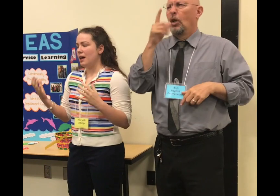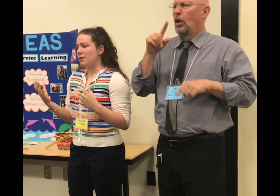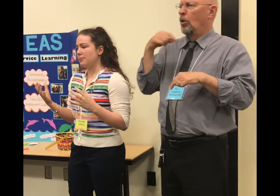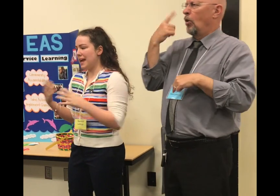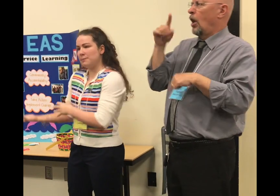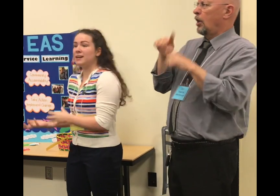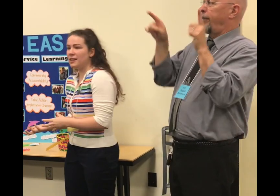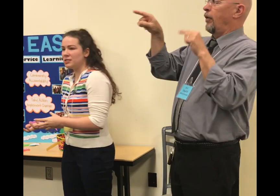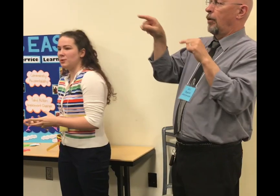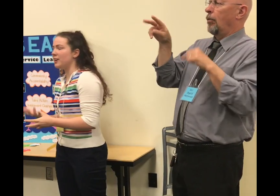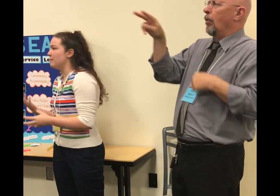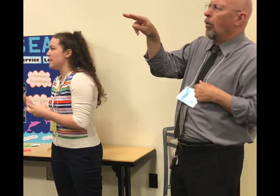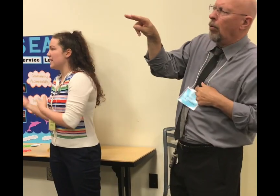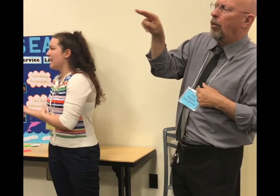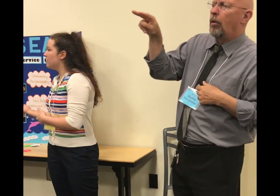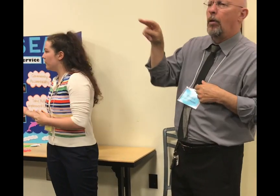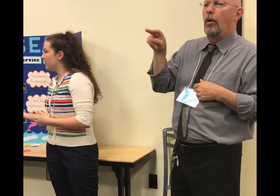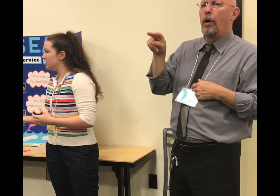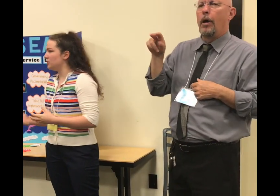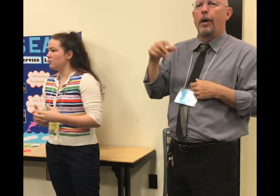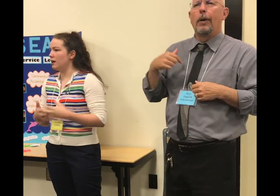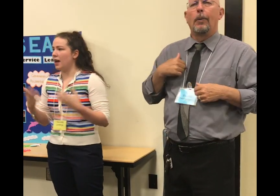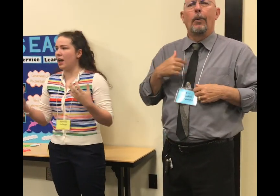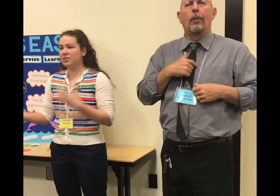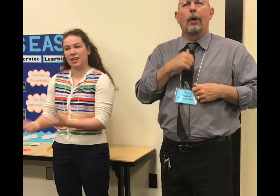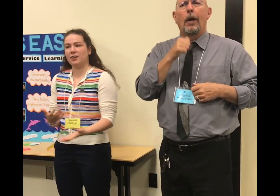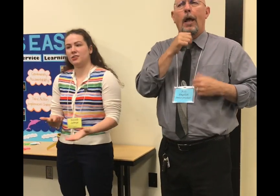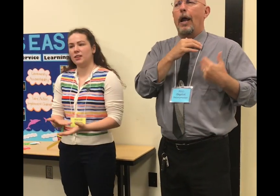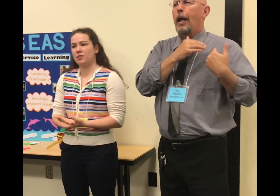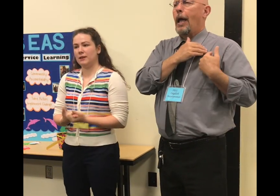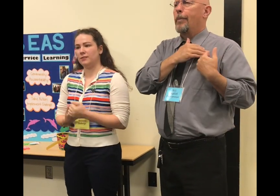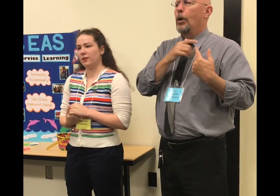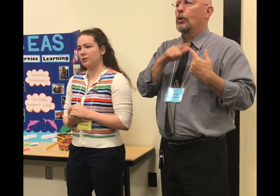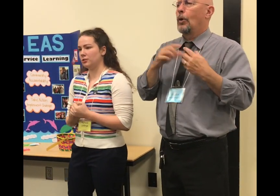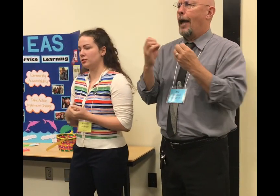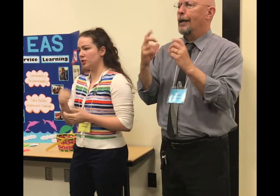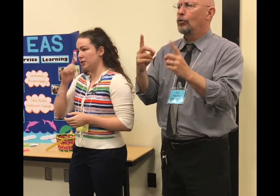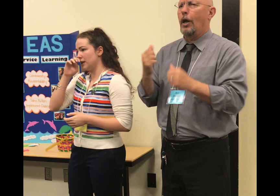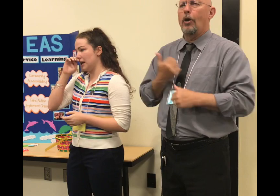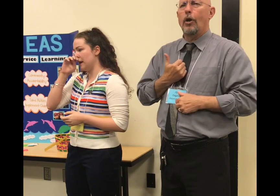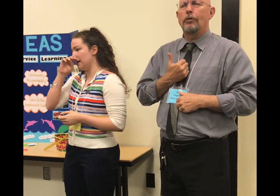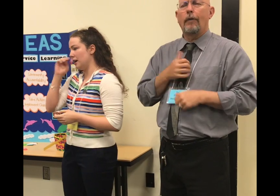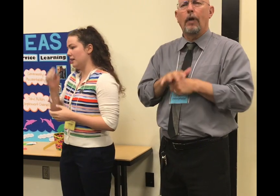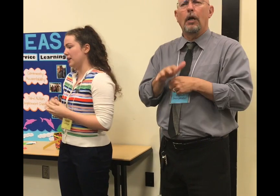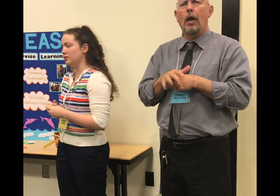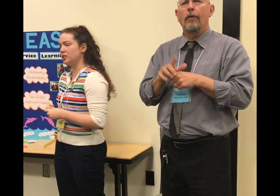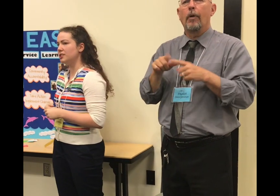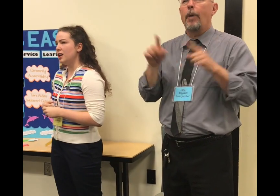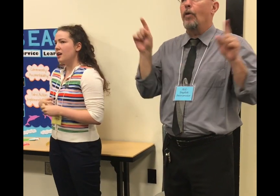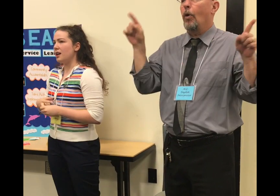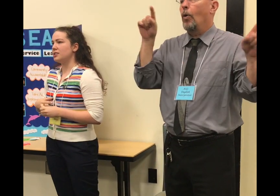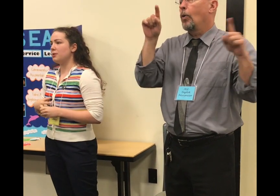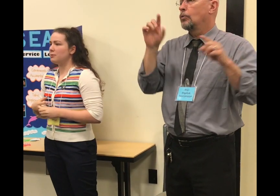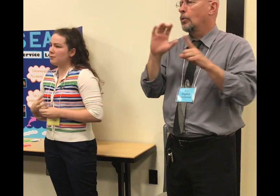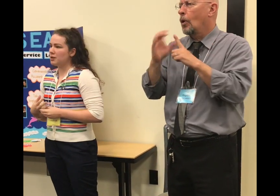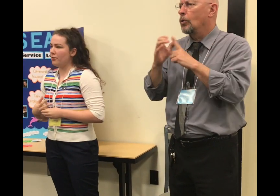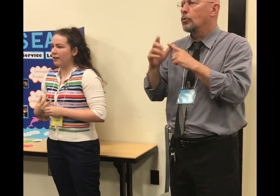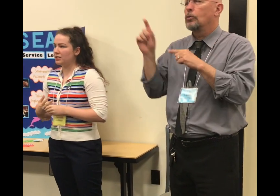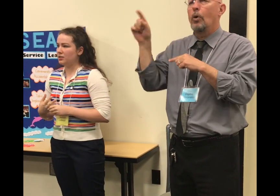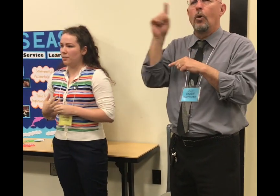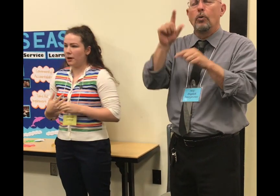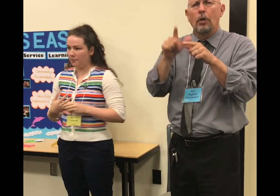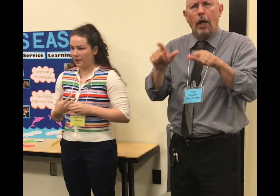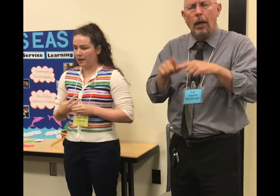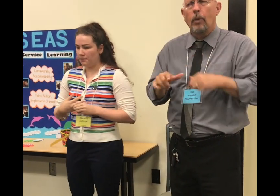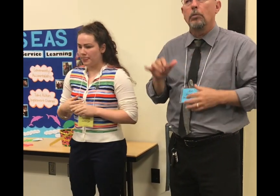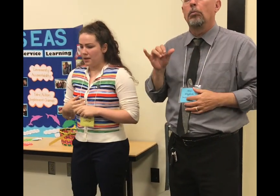But that's because we're not being accountable to educating ourselves about different cultures and languages. And so when we would go